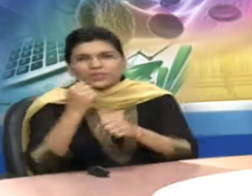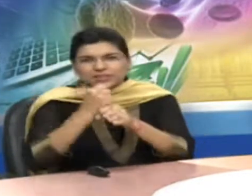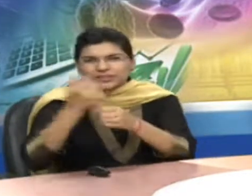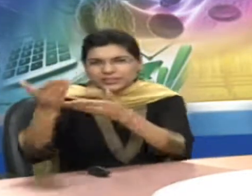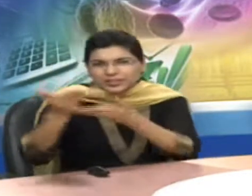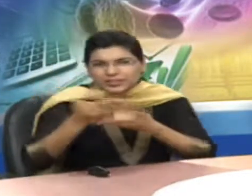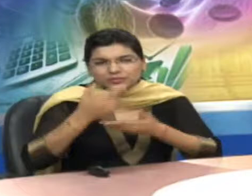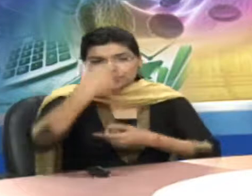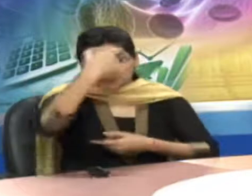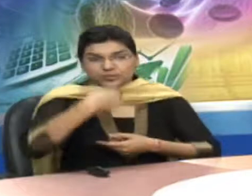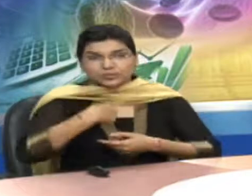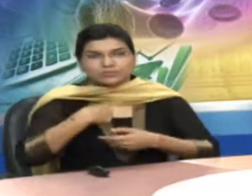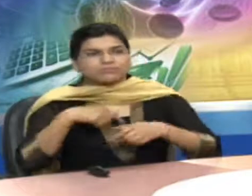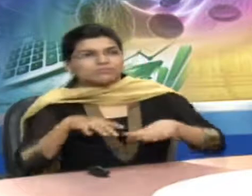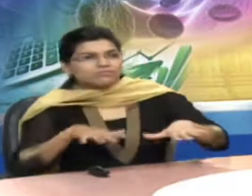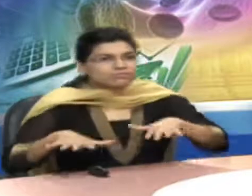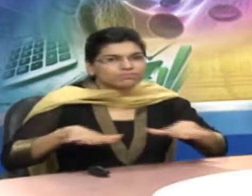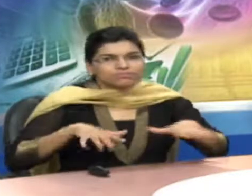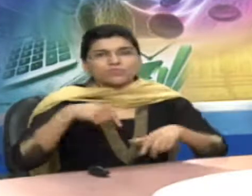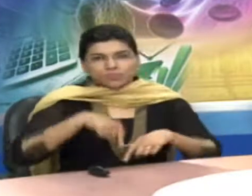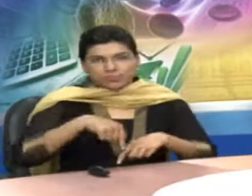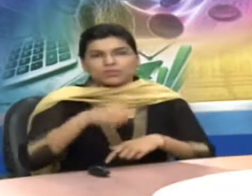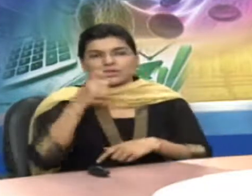he asked, "Could you possibly give us a room here?"